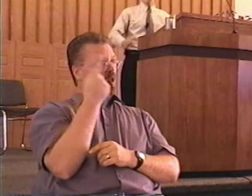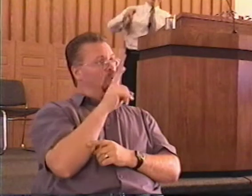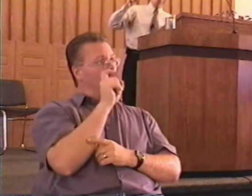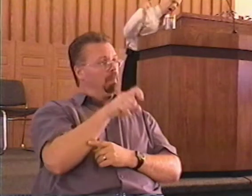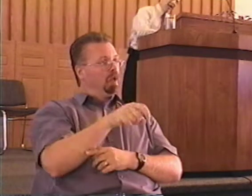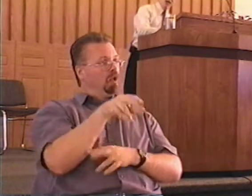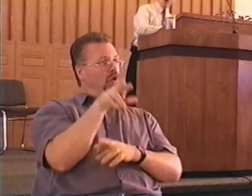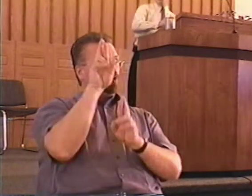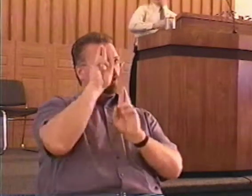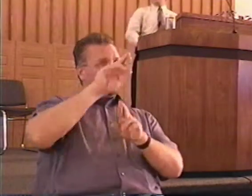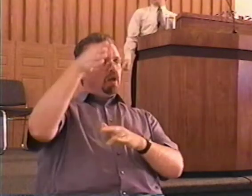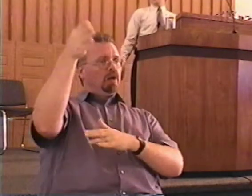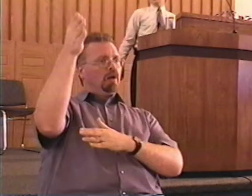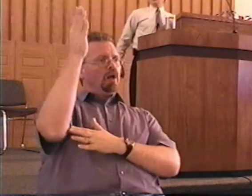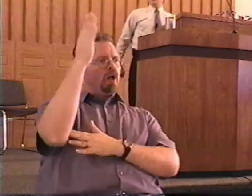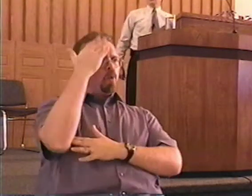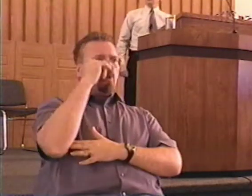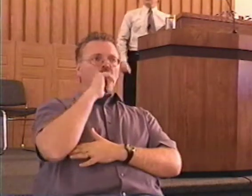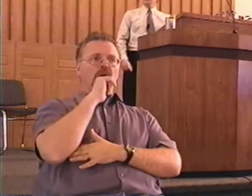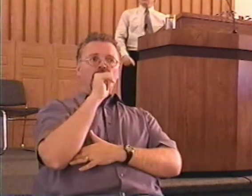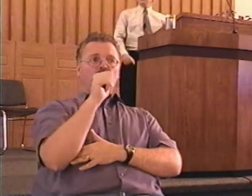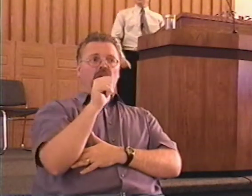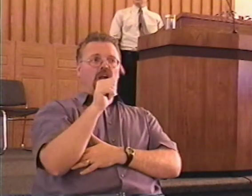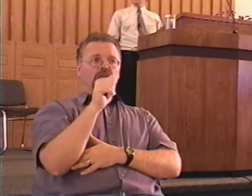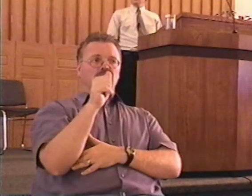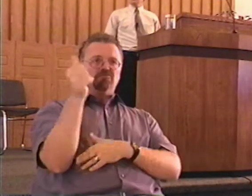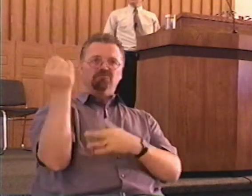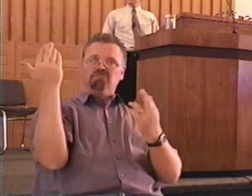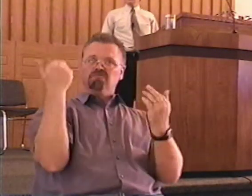fear God. Why don't we fear God?